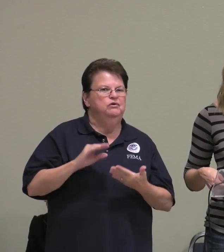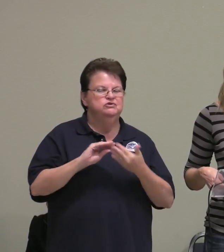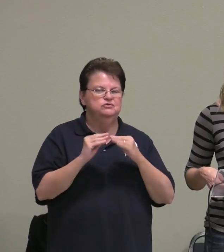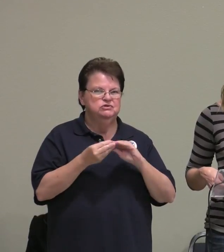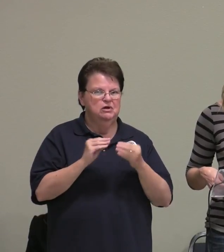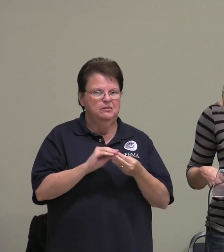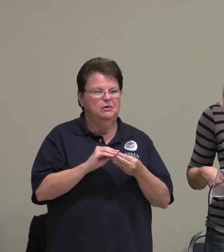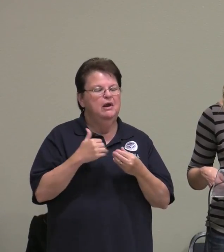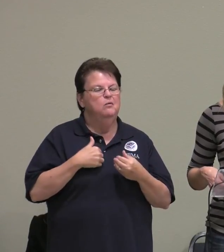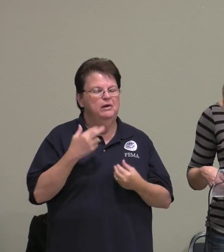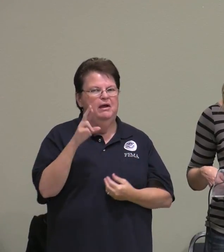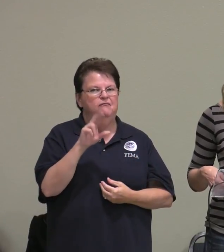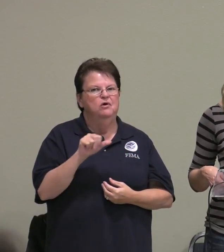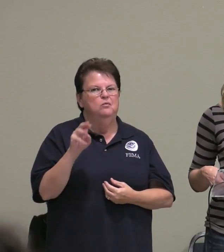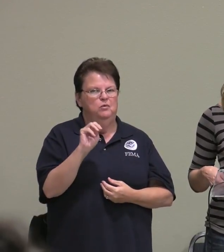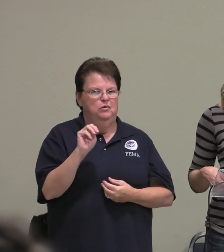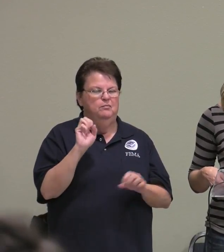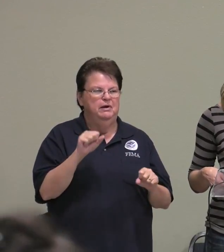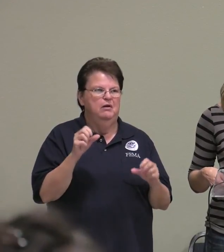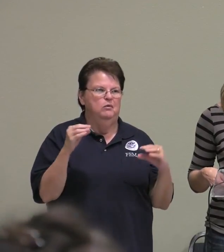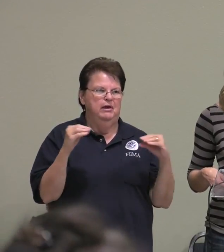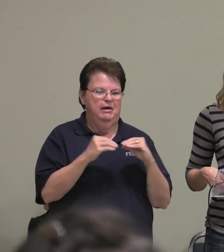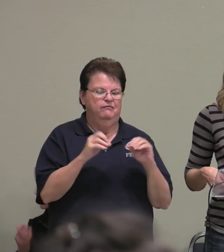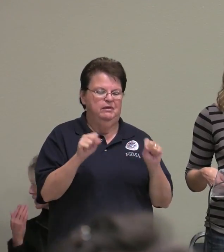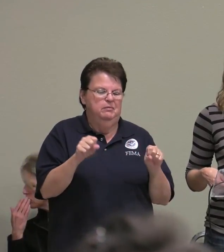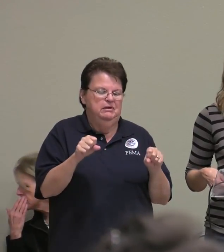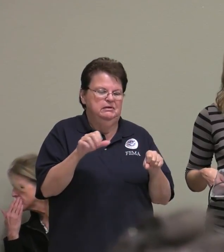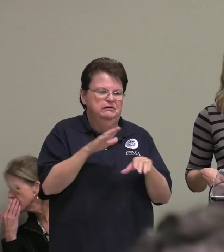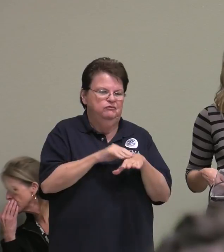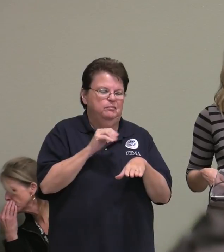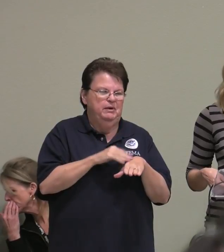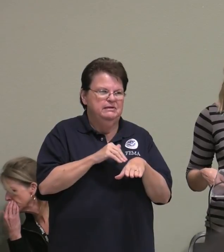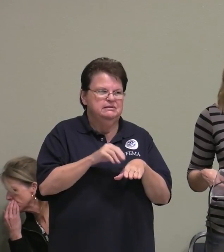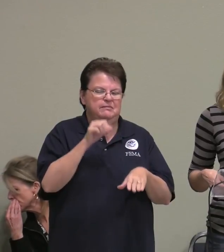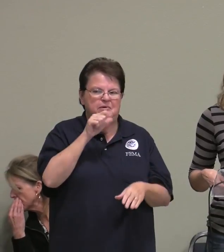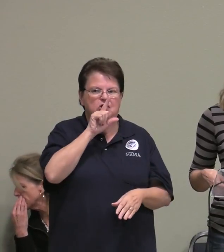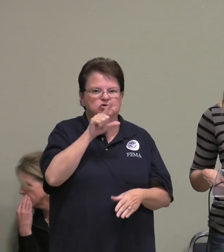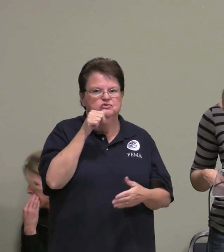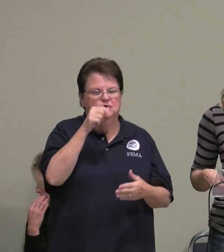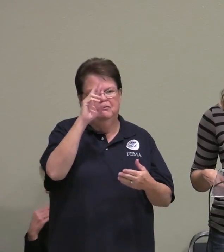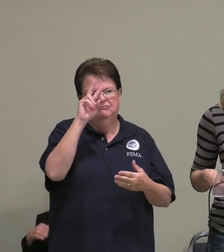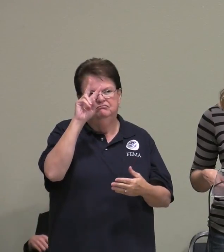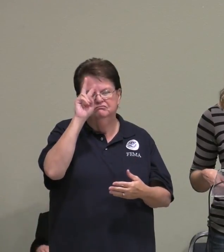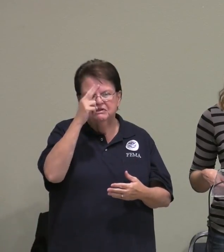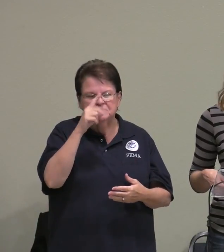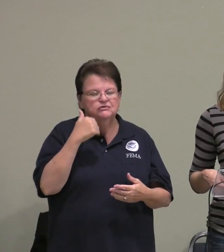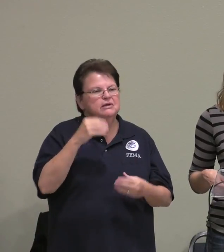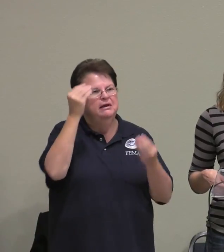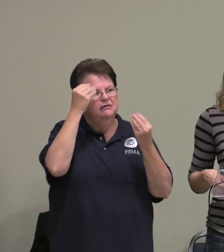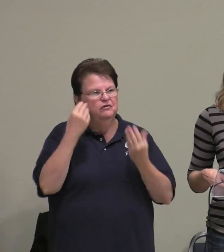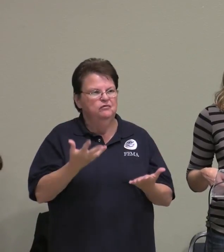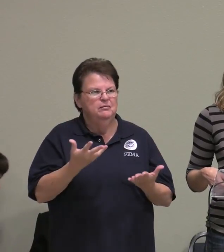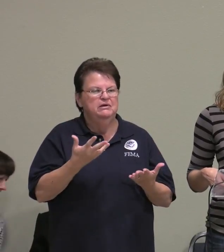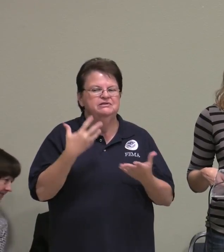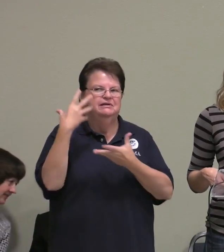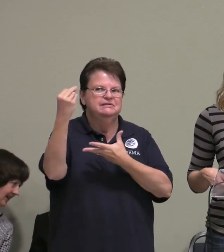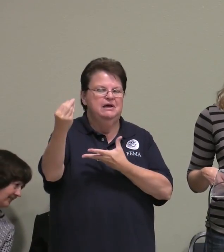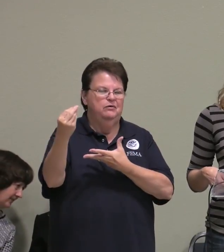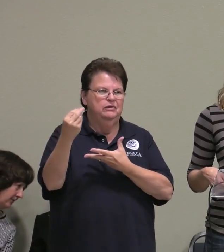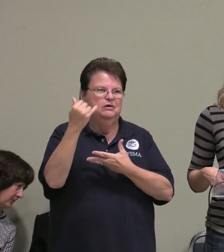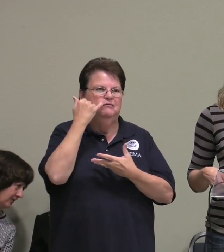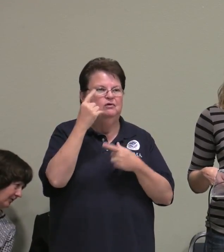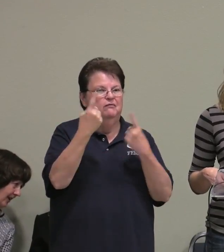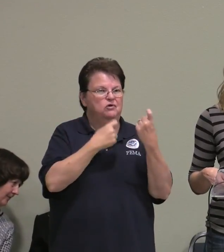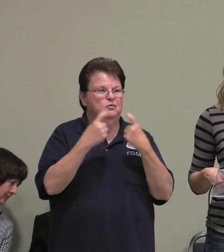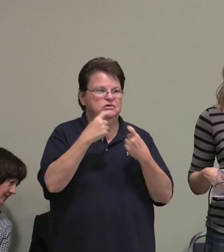have room we have capacity to take pets so I'm not sure you know this misinformation gets out there all the time but if you have